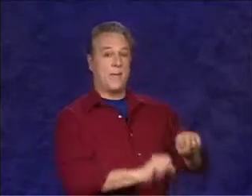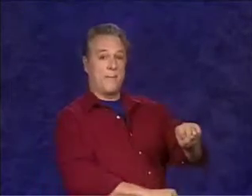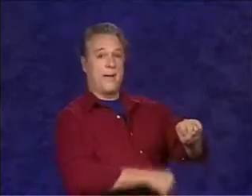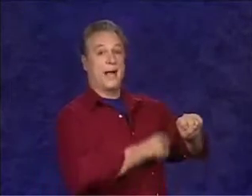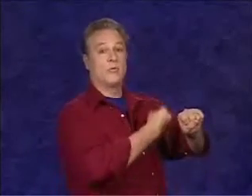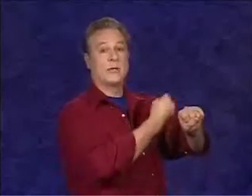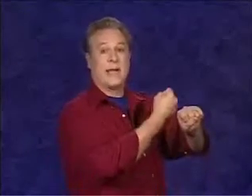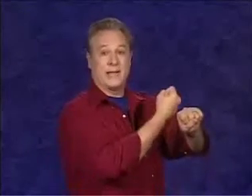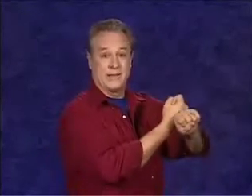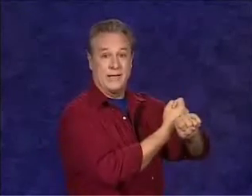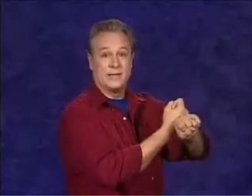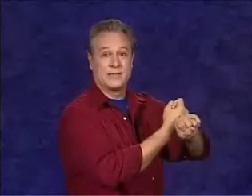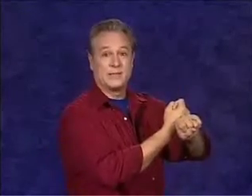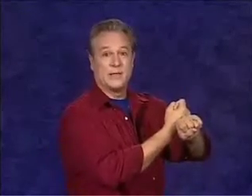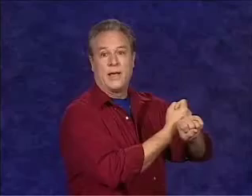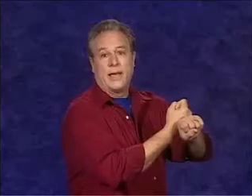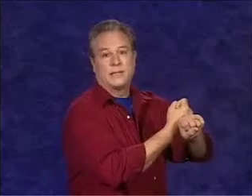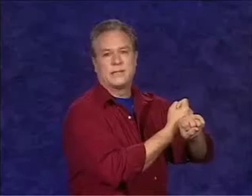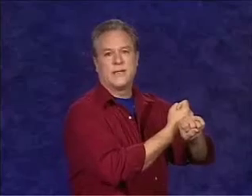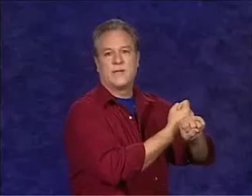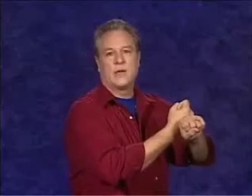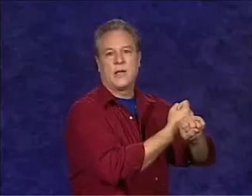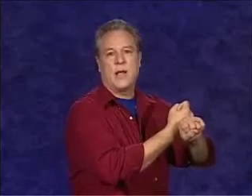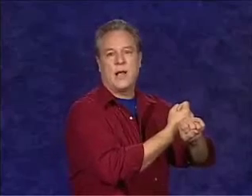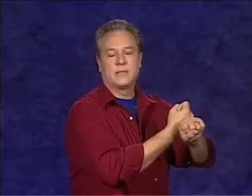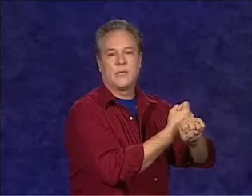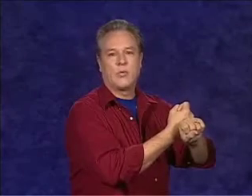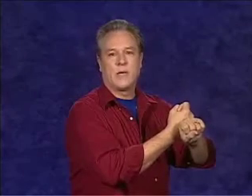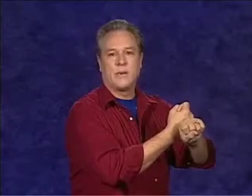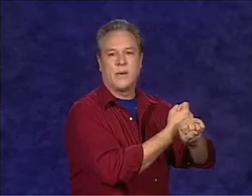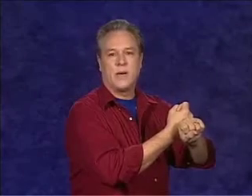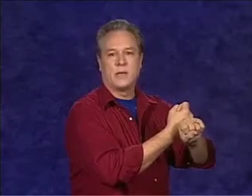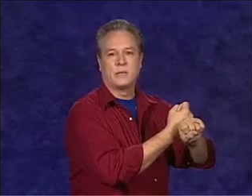become bound like this, it's as if they're locked and won't come apart.